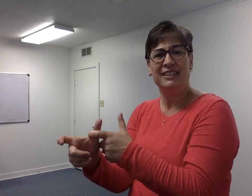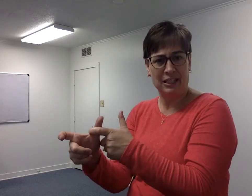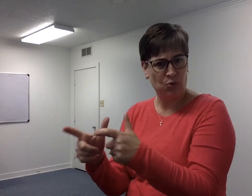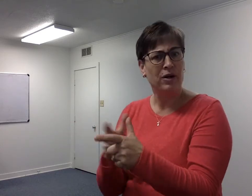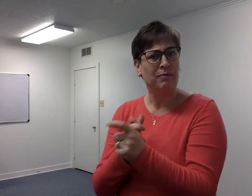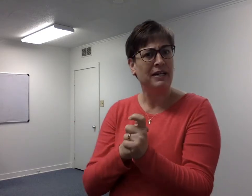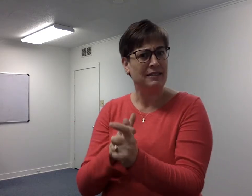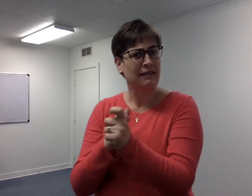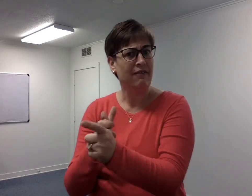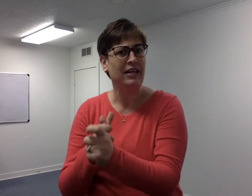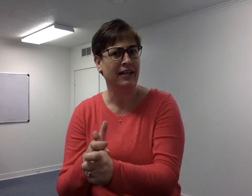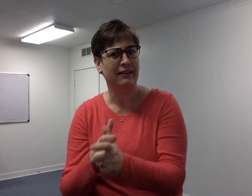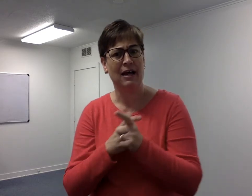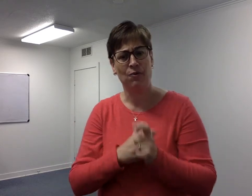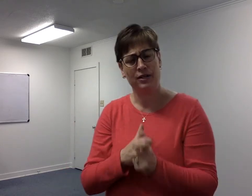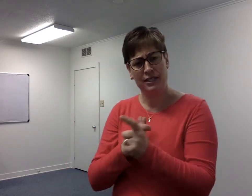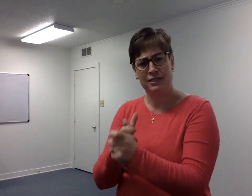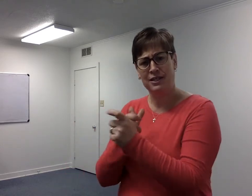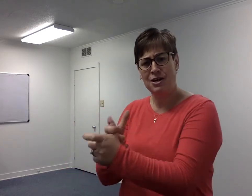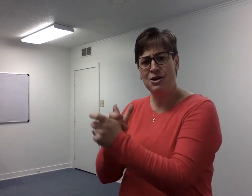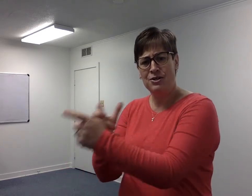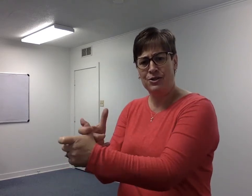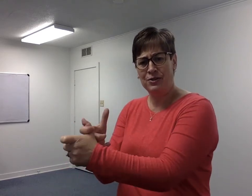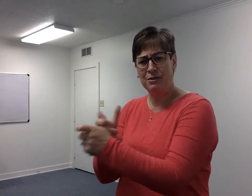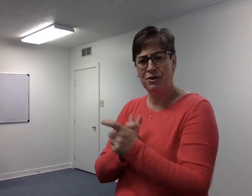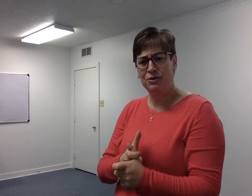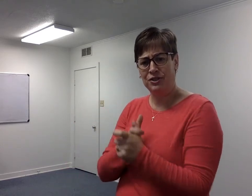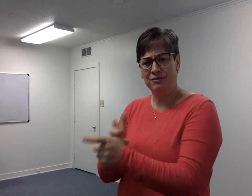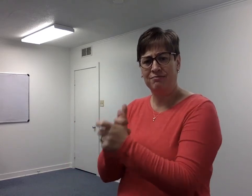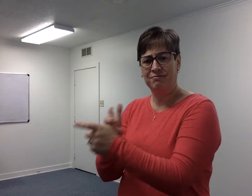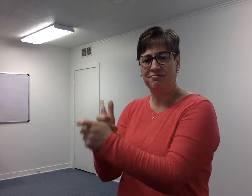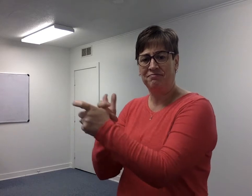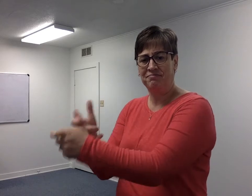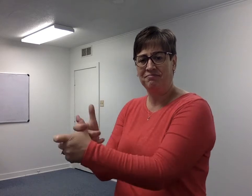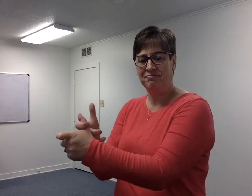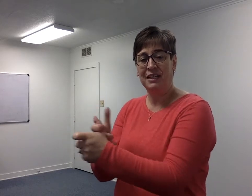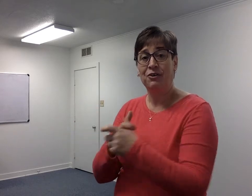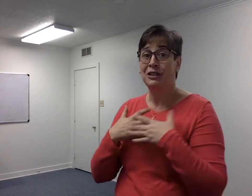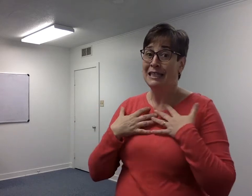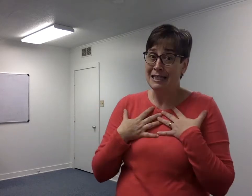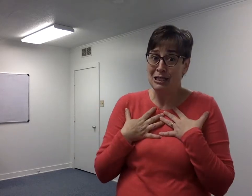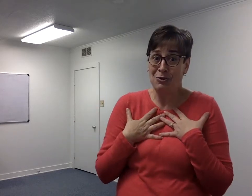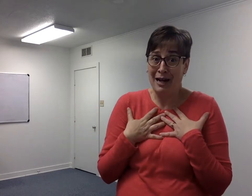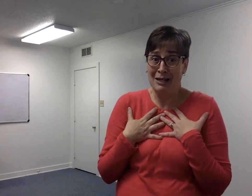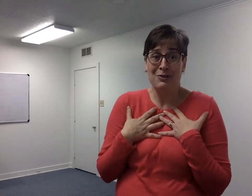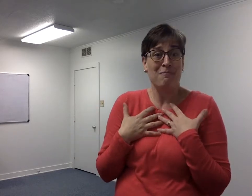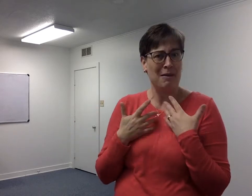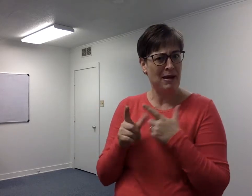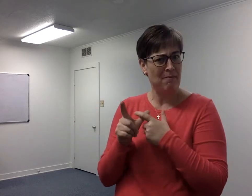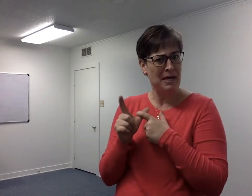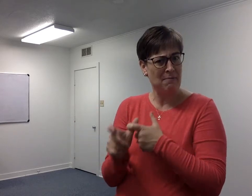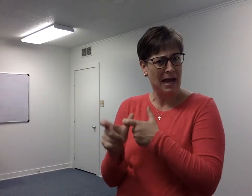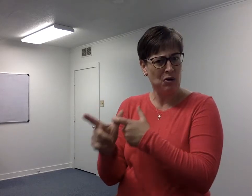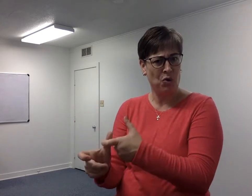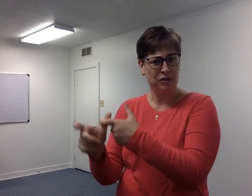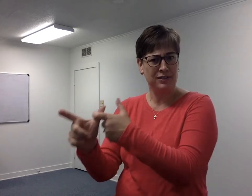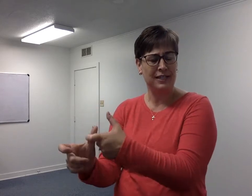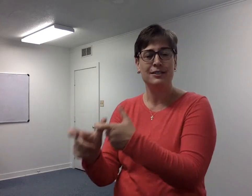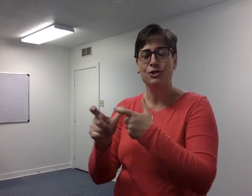that's weird because the left hand in that one is doing the motion. Or at least that's the way I do it. Maybe I'm being backwards because it